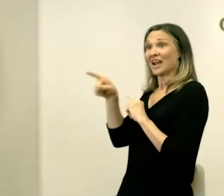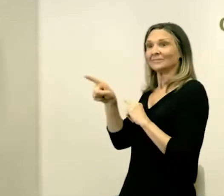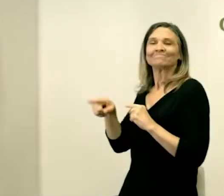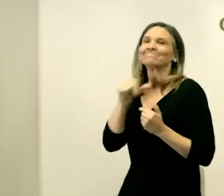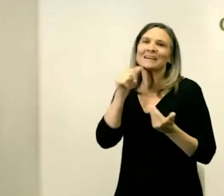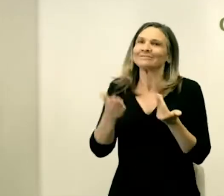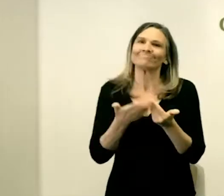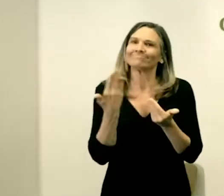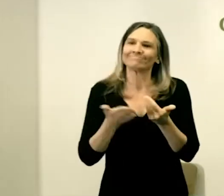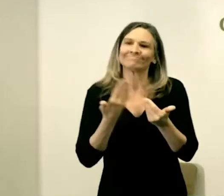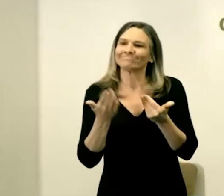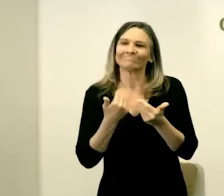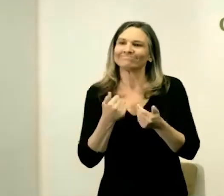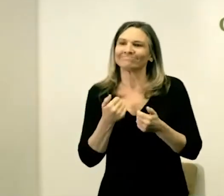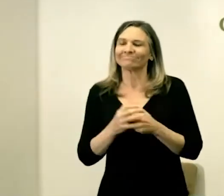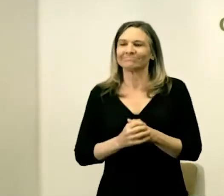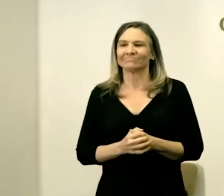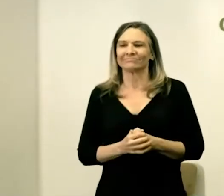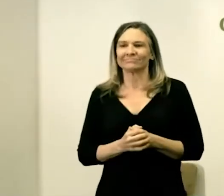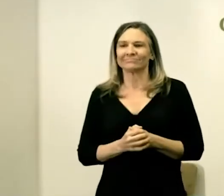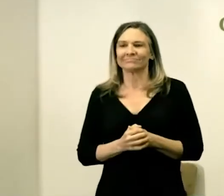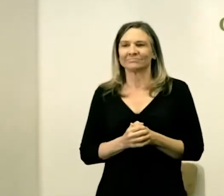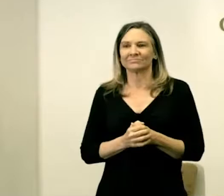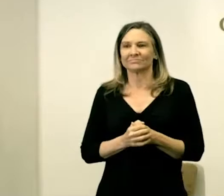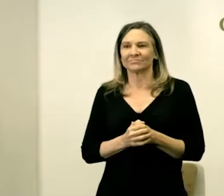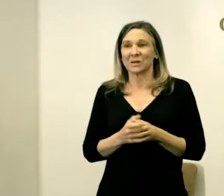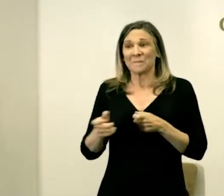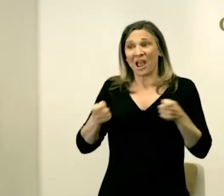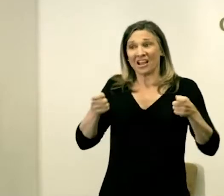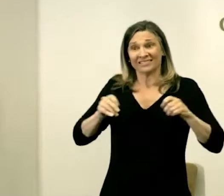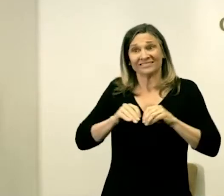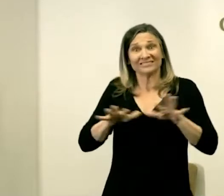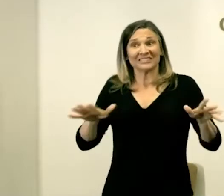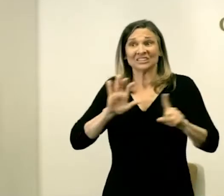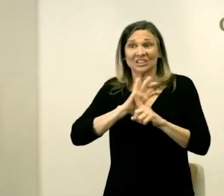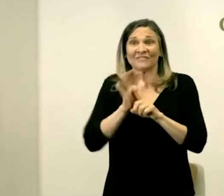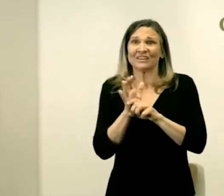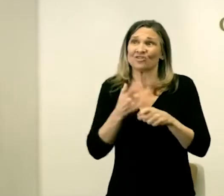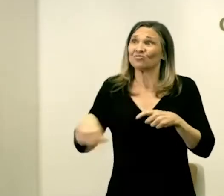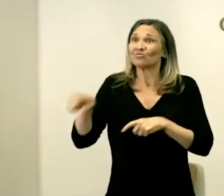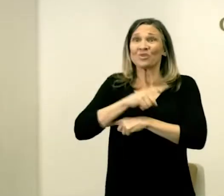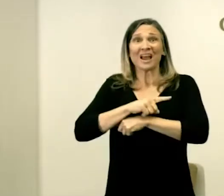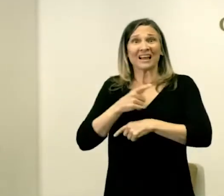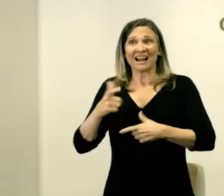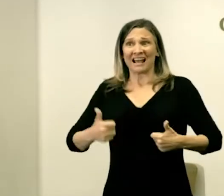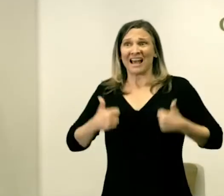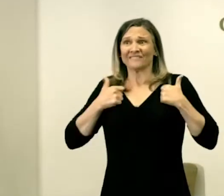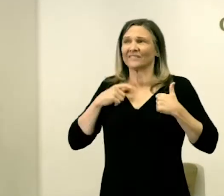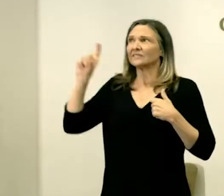to manage a pandemic in the times that we are living today. So, Governor,